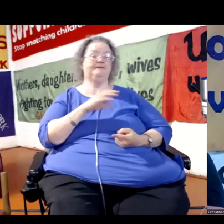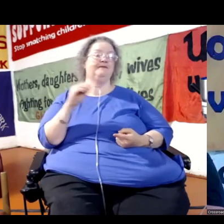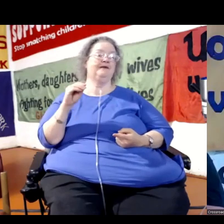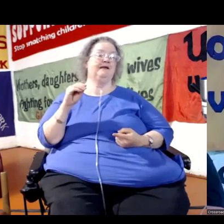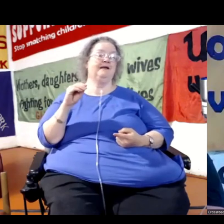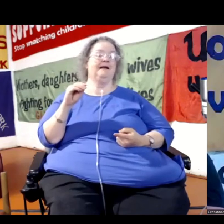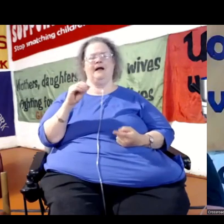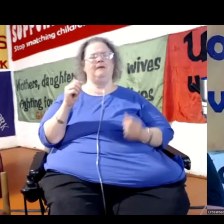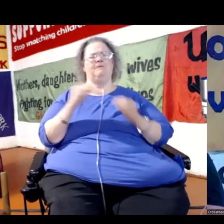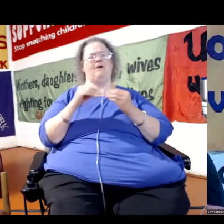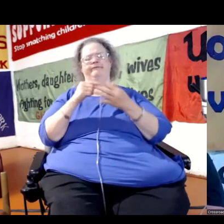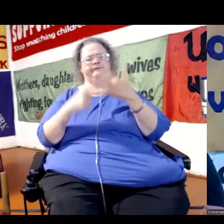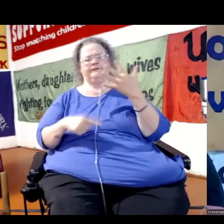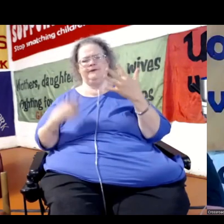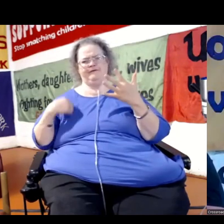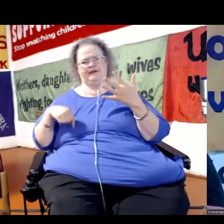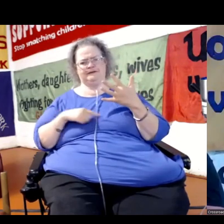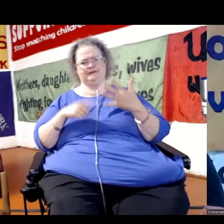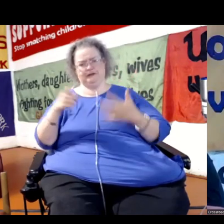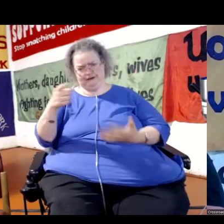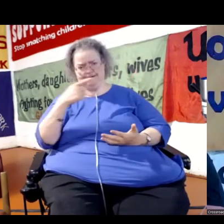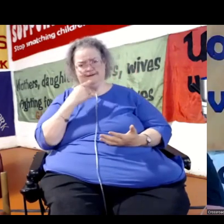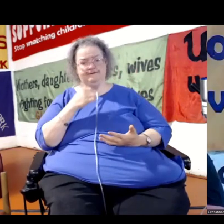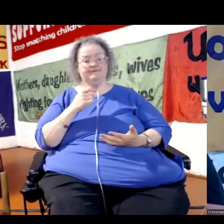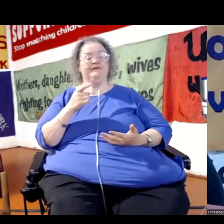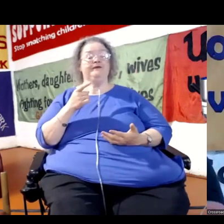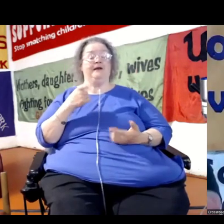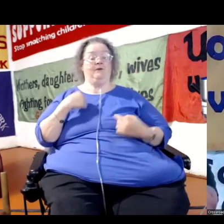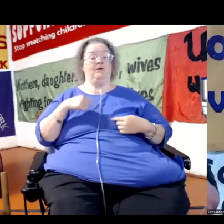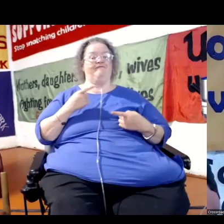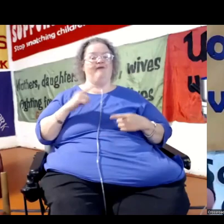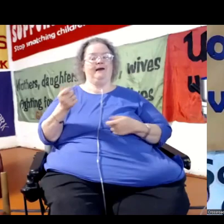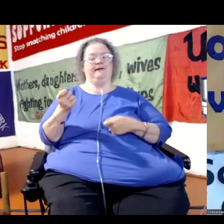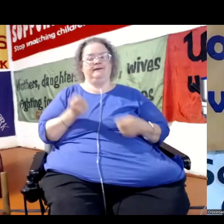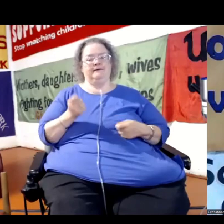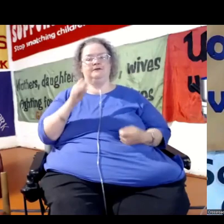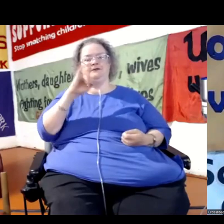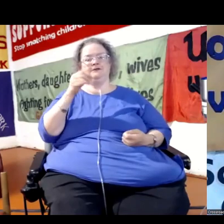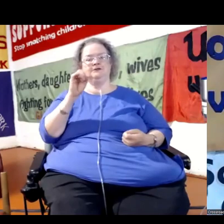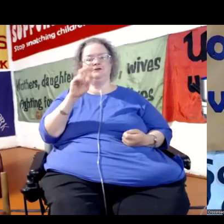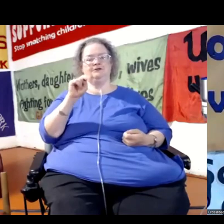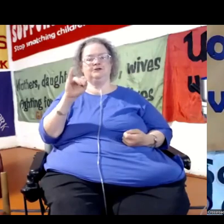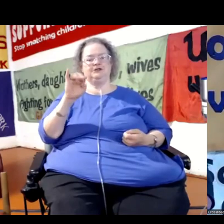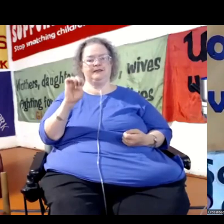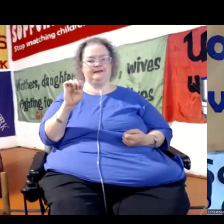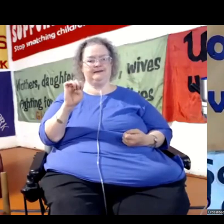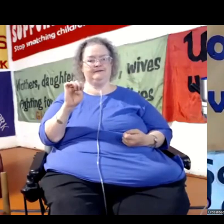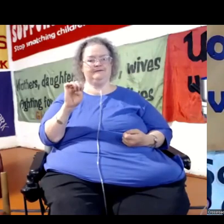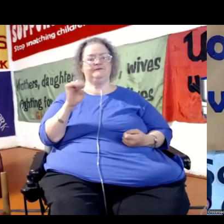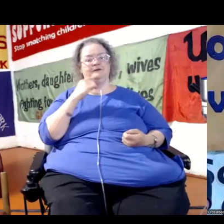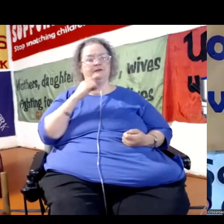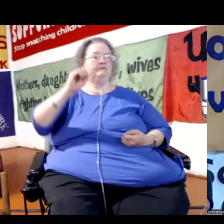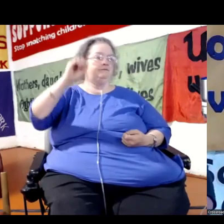some more of us. And we finally got Johnny to say,